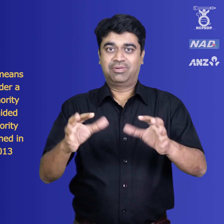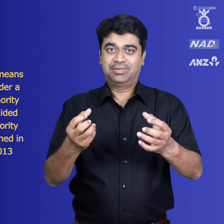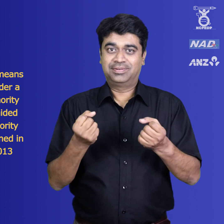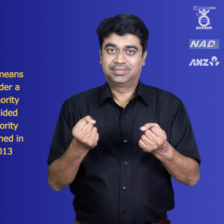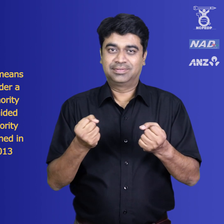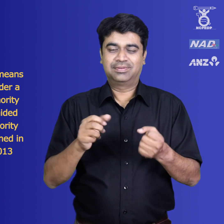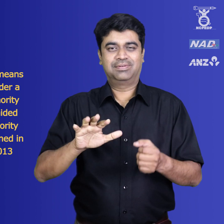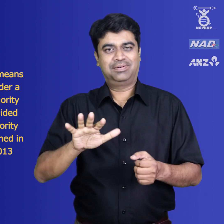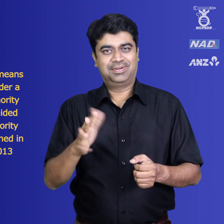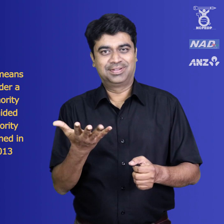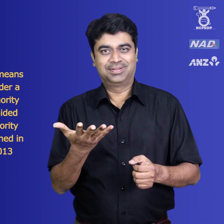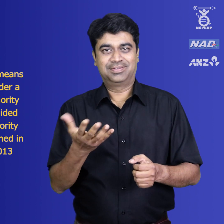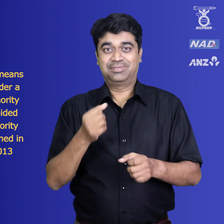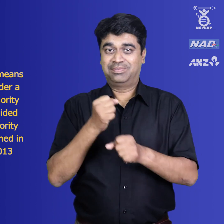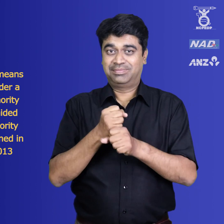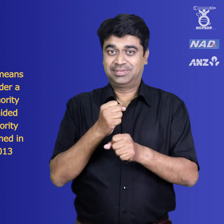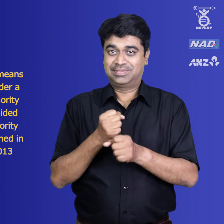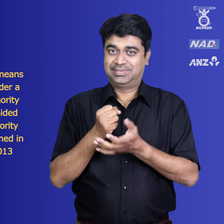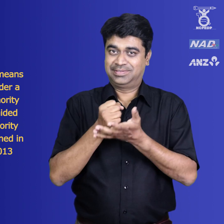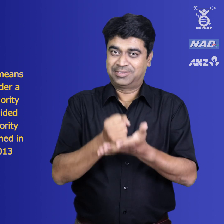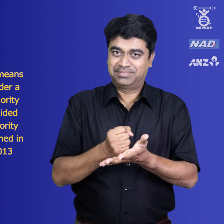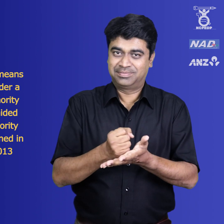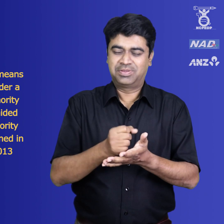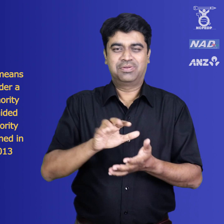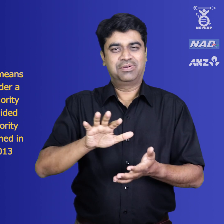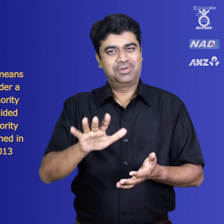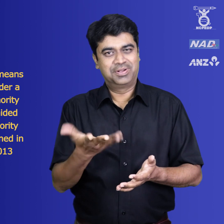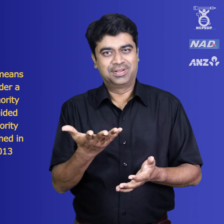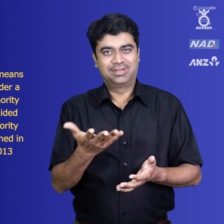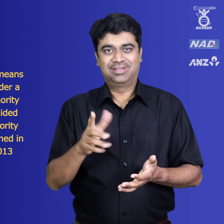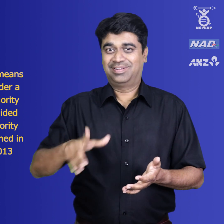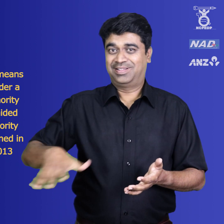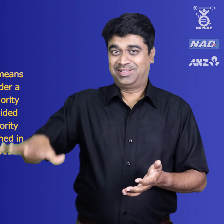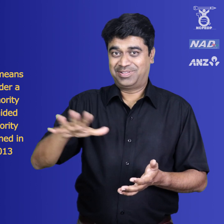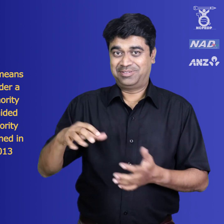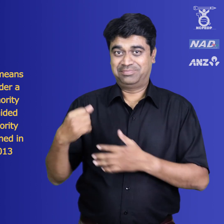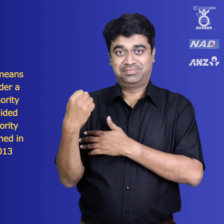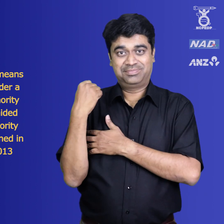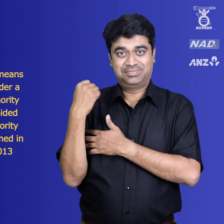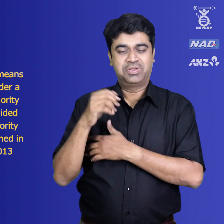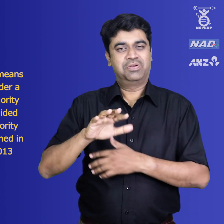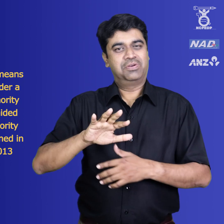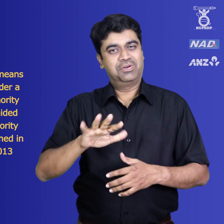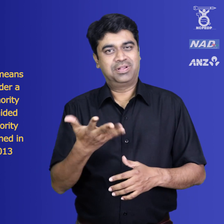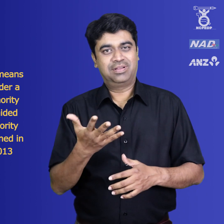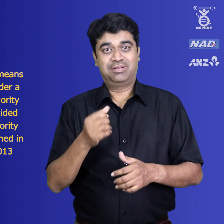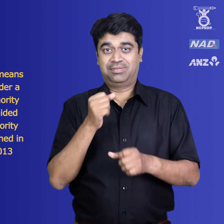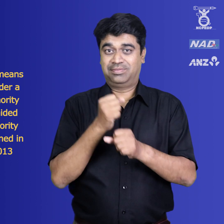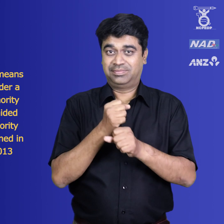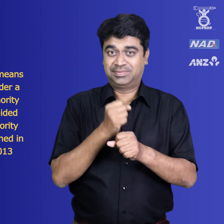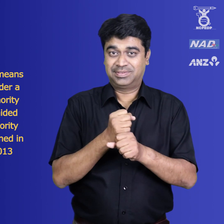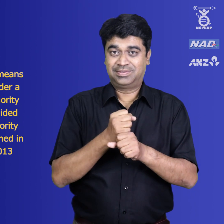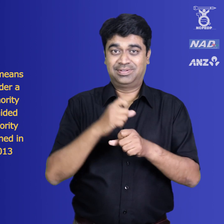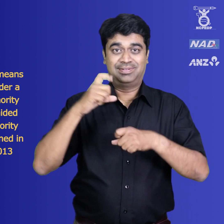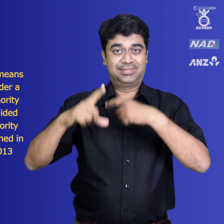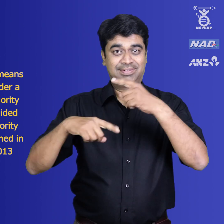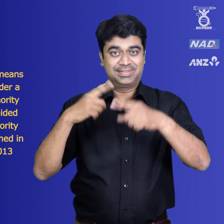the government or a local authority, or a government company as defined in